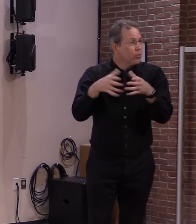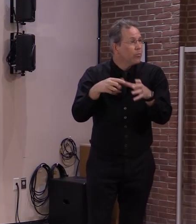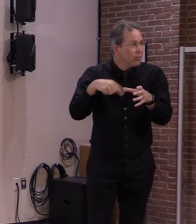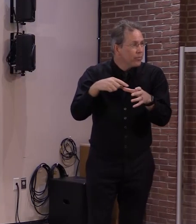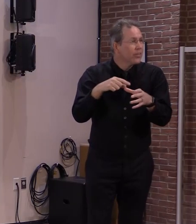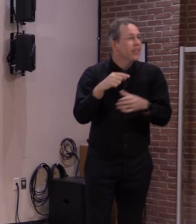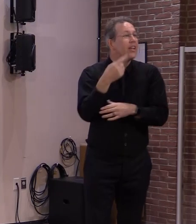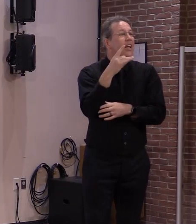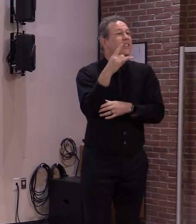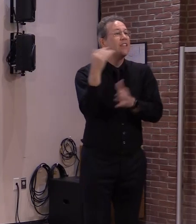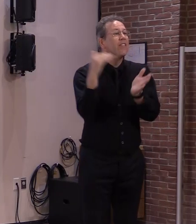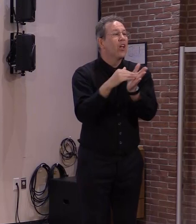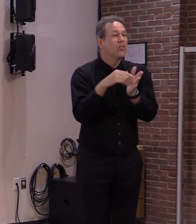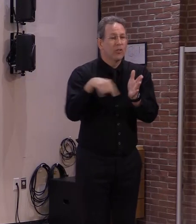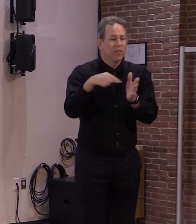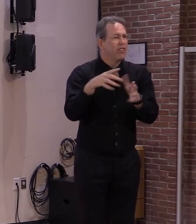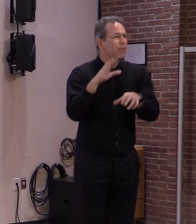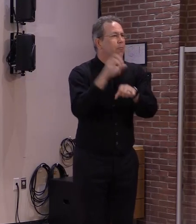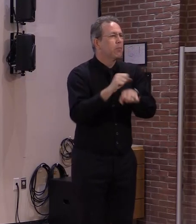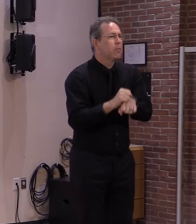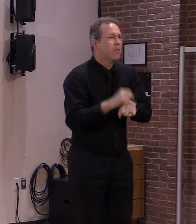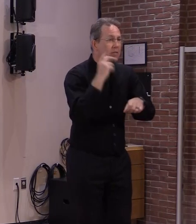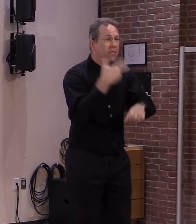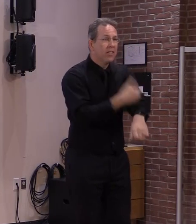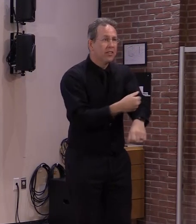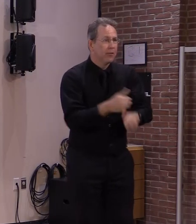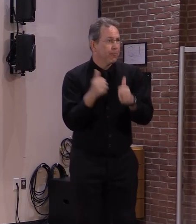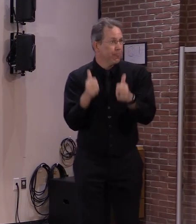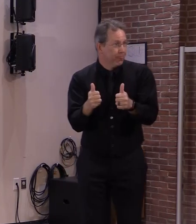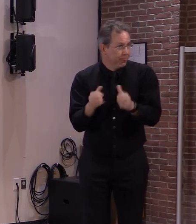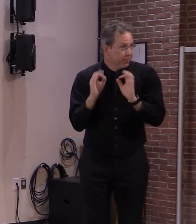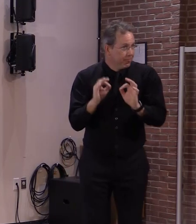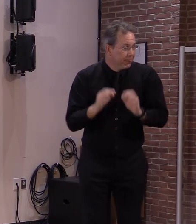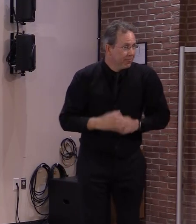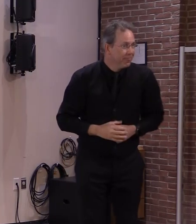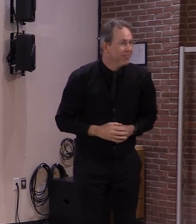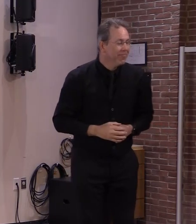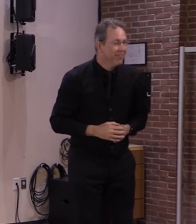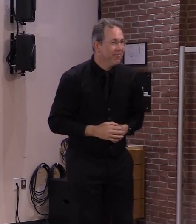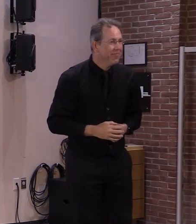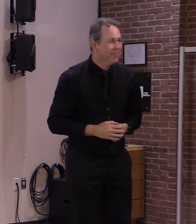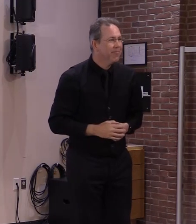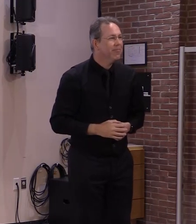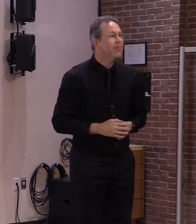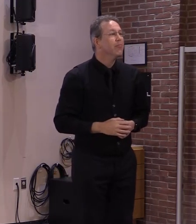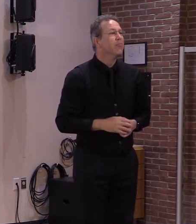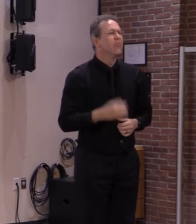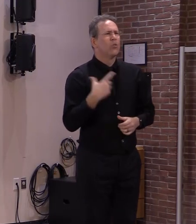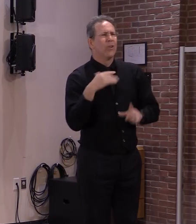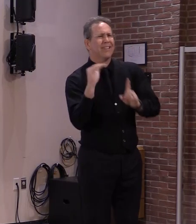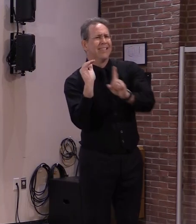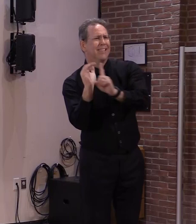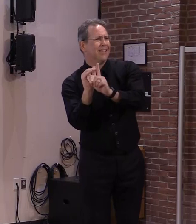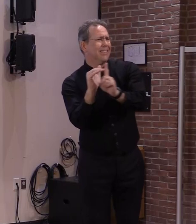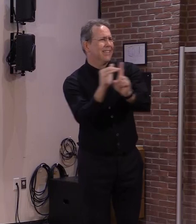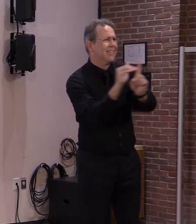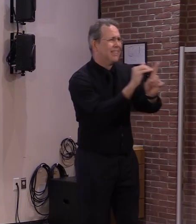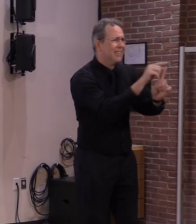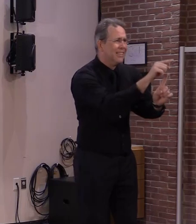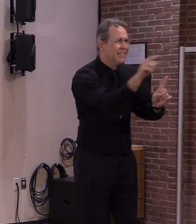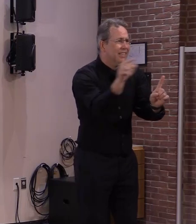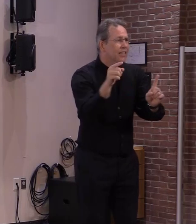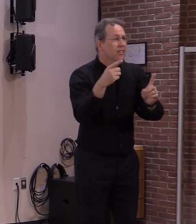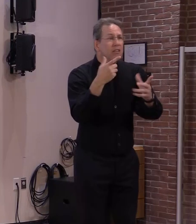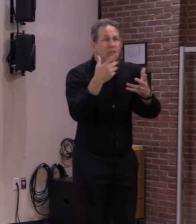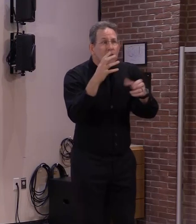been vaccinated in the BIPOC and population. As a reminder, you can make an appointment on the state's